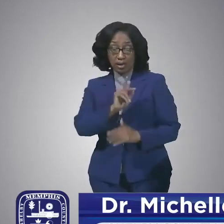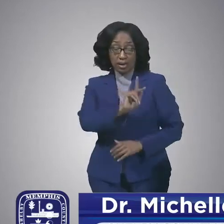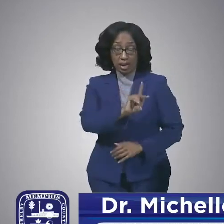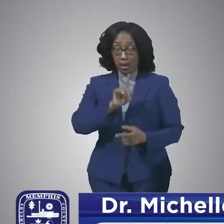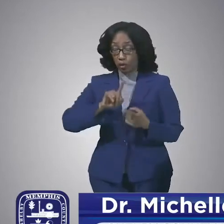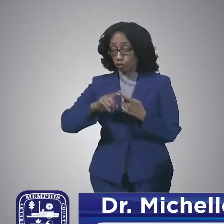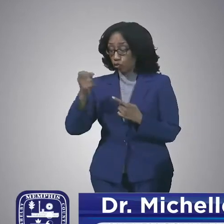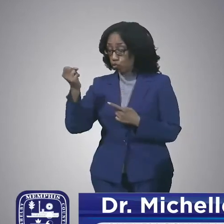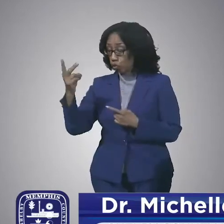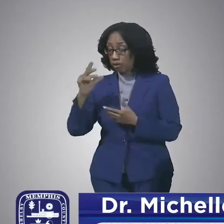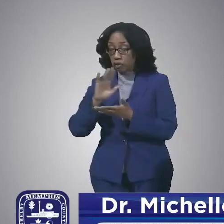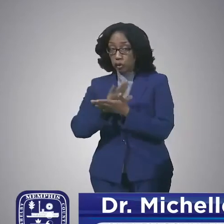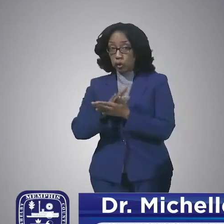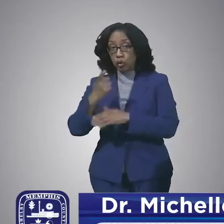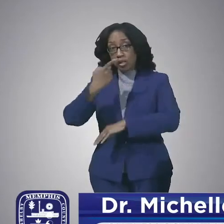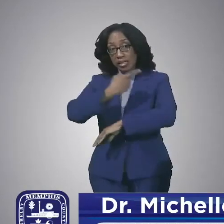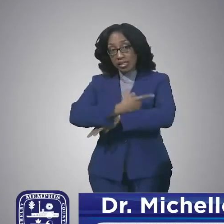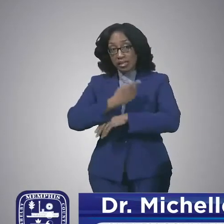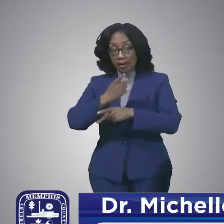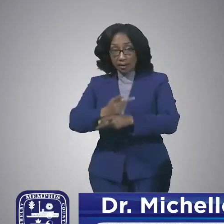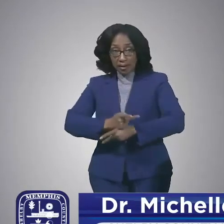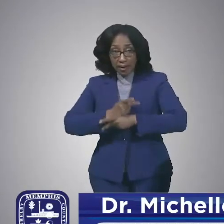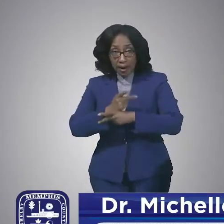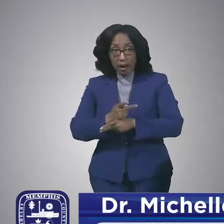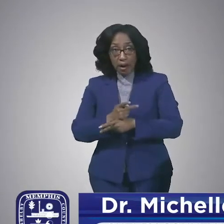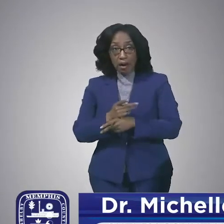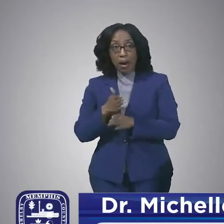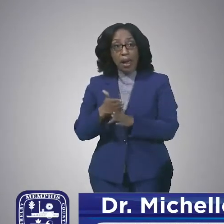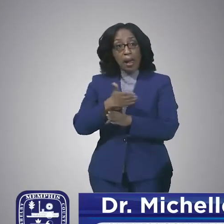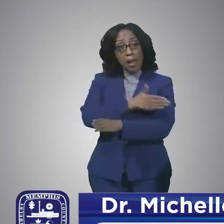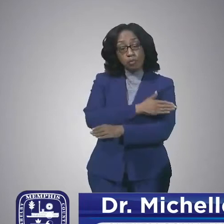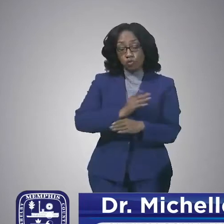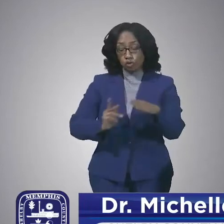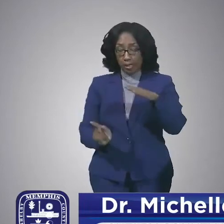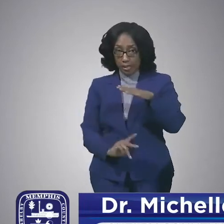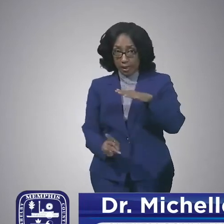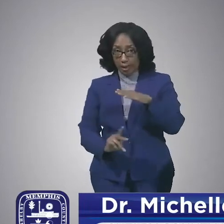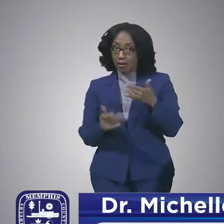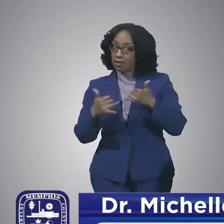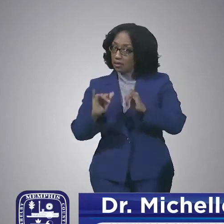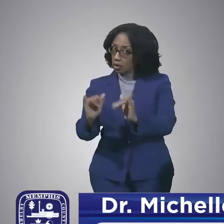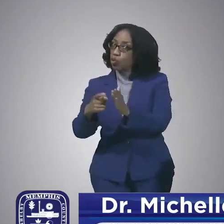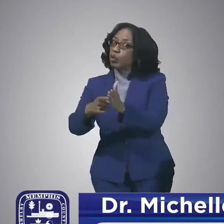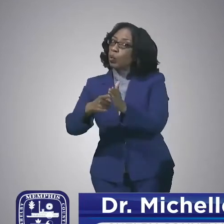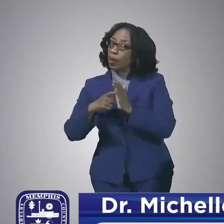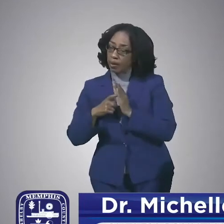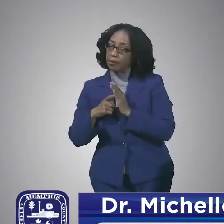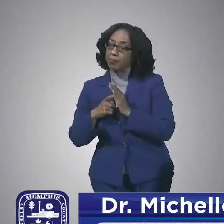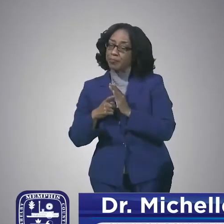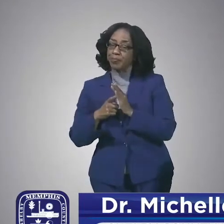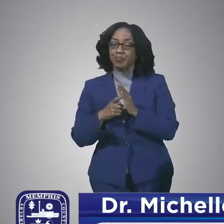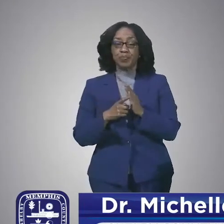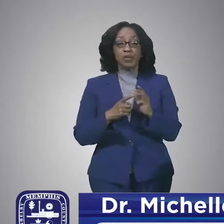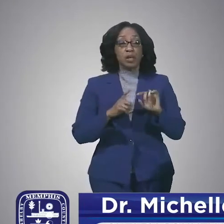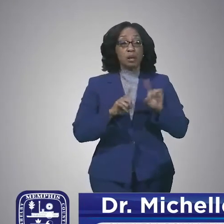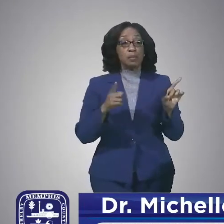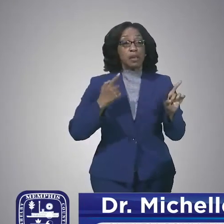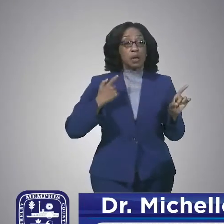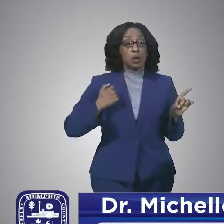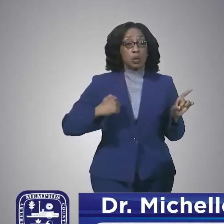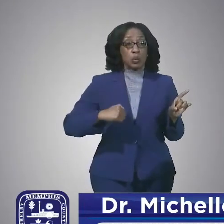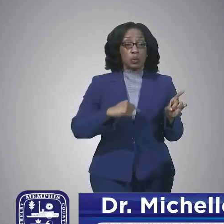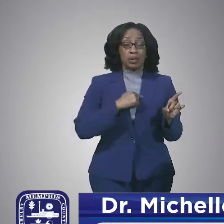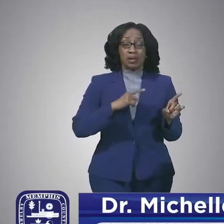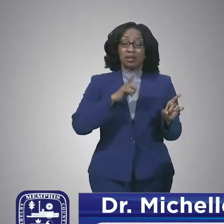12 schools, daycares, and pre-Ks. Now, after that clarification, what I will say is that we are still